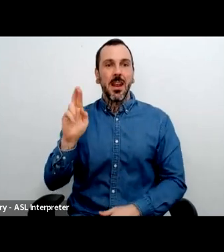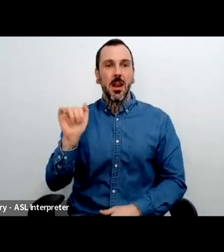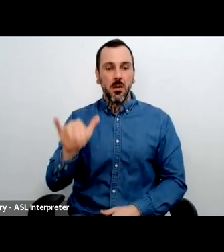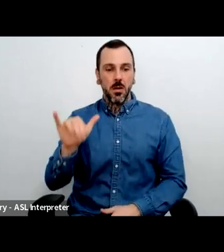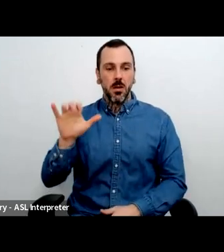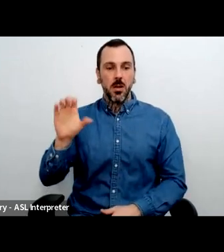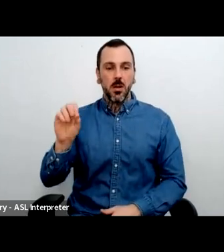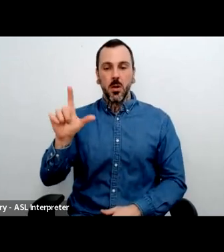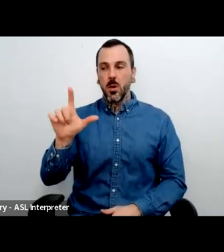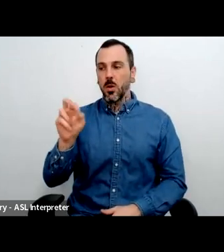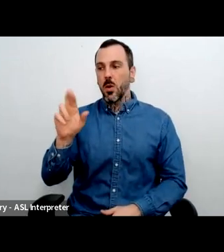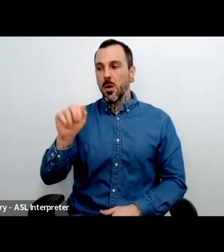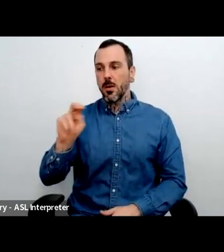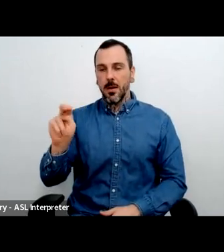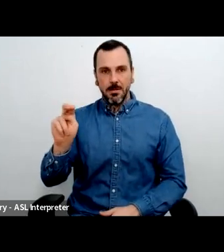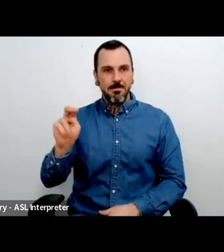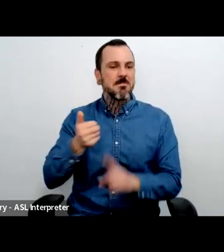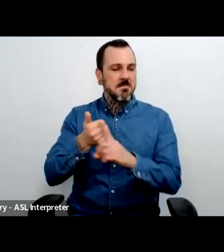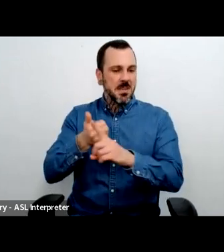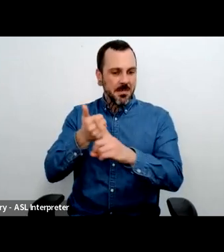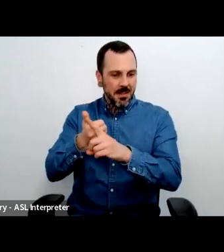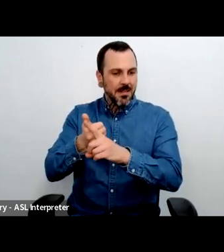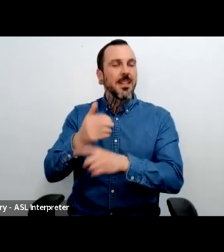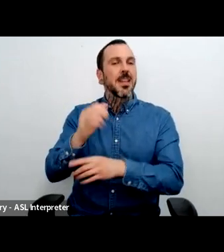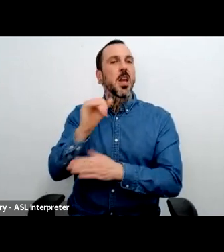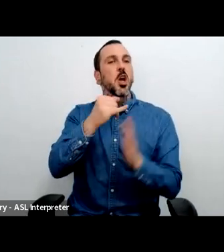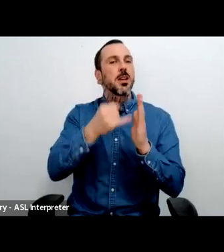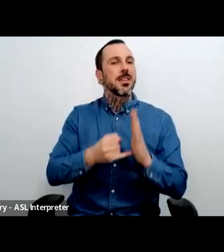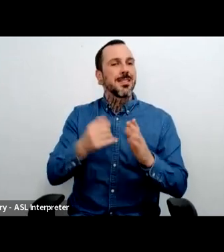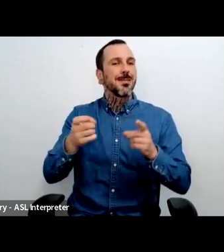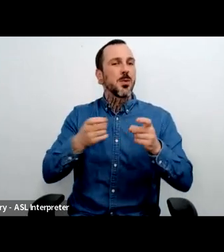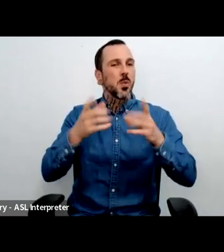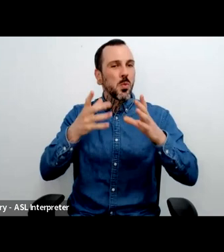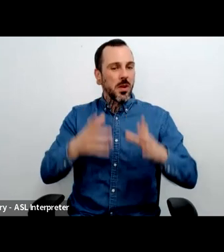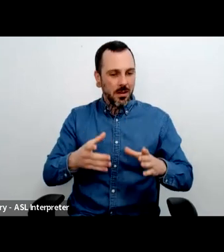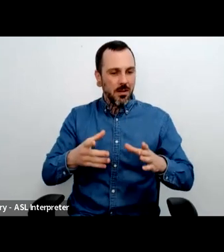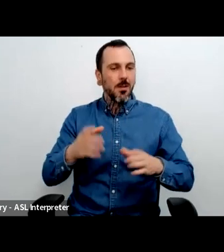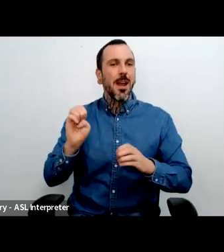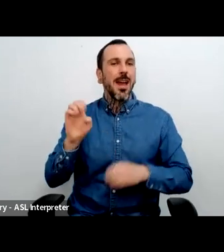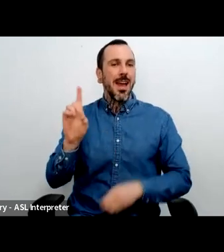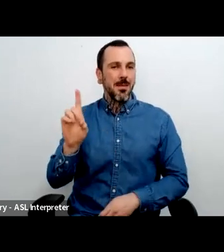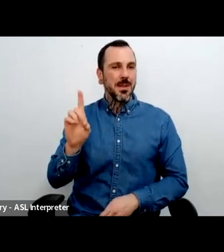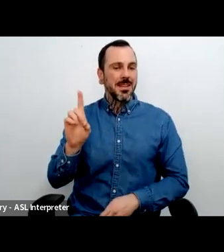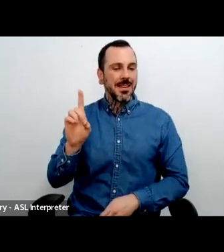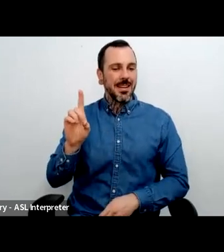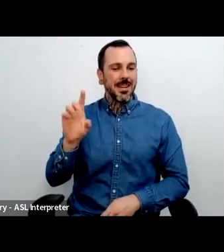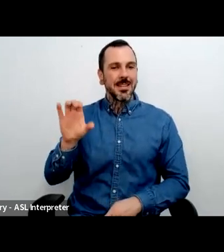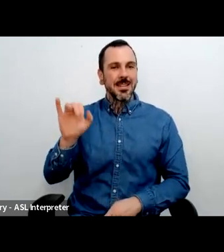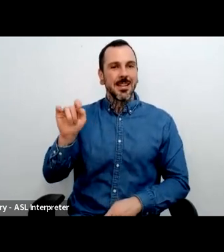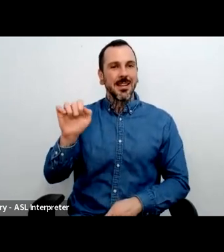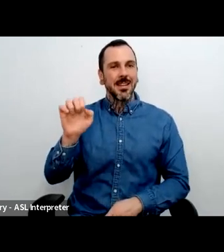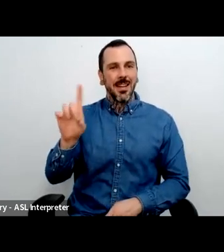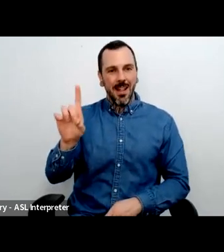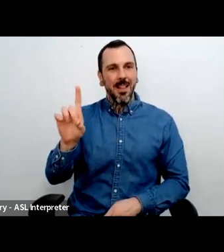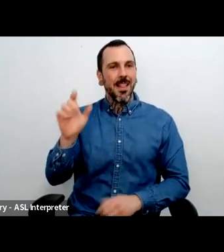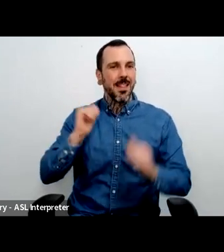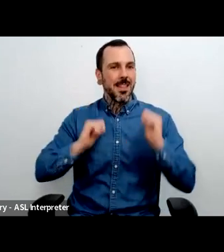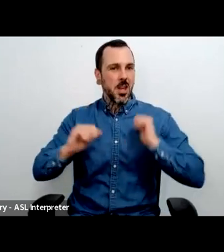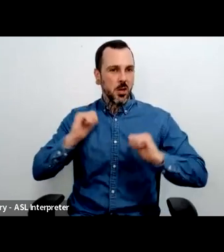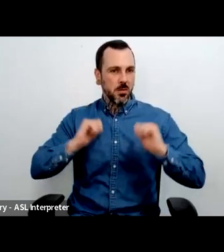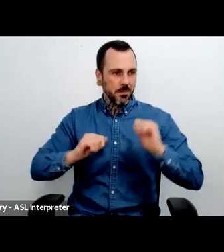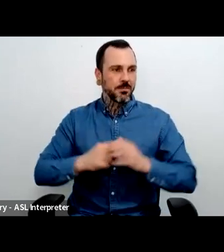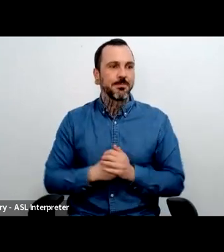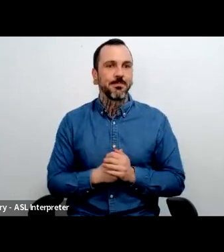at Edmonton's Citadel Theatre and has helped grow that theatre's reputation as a